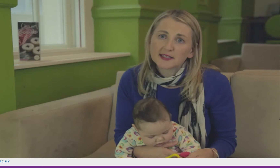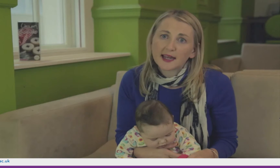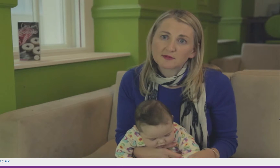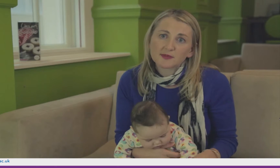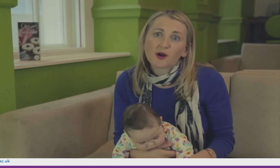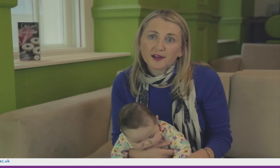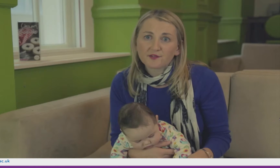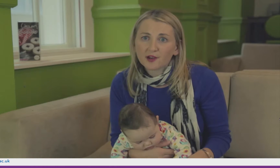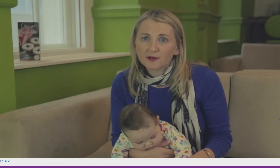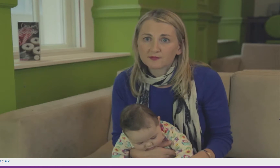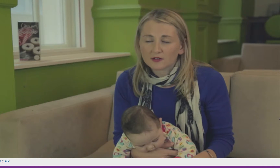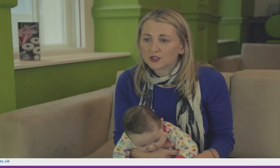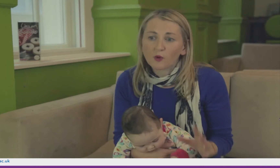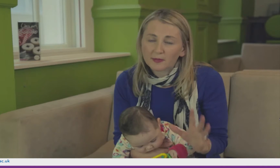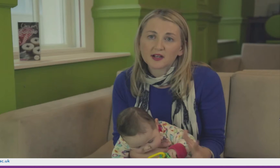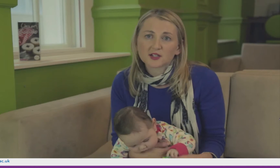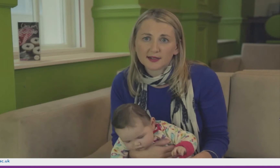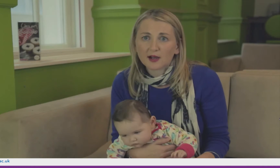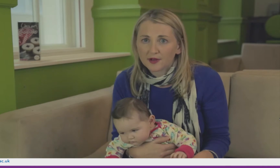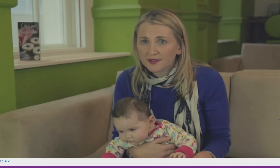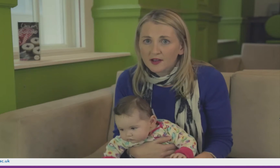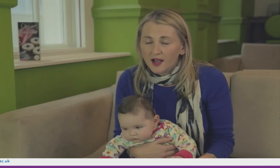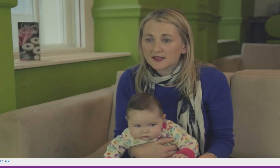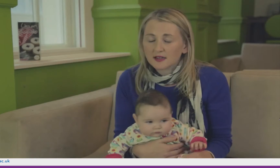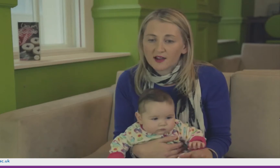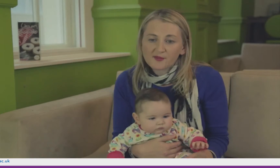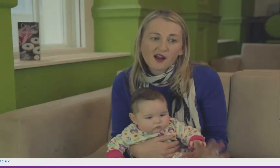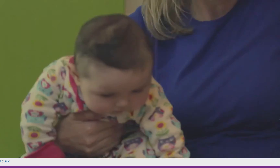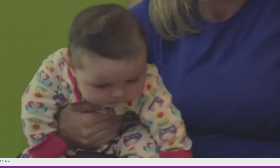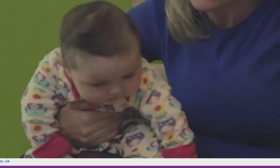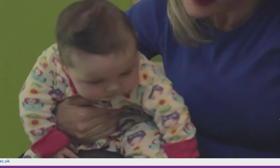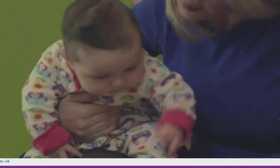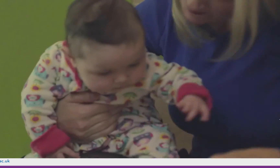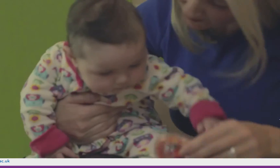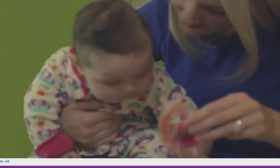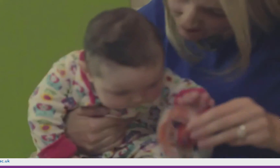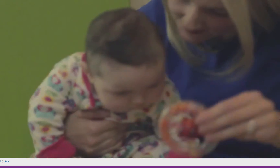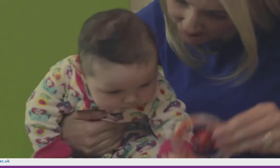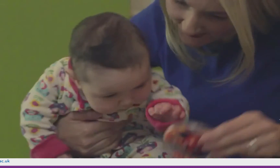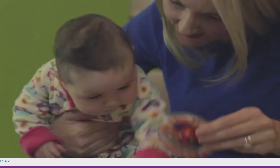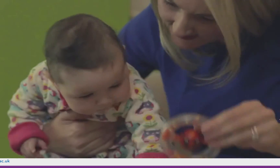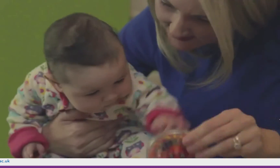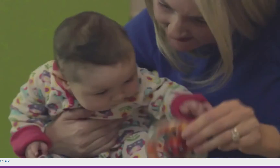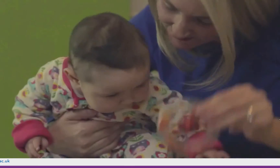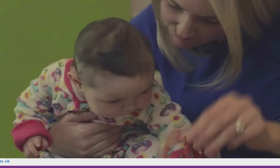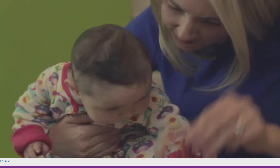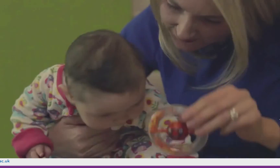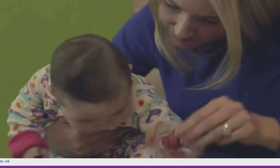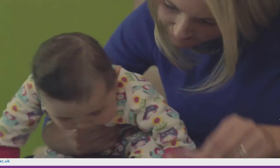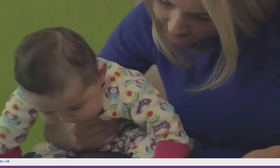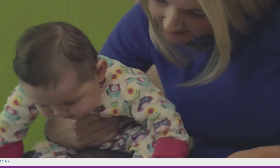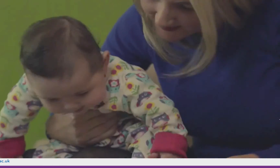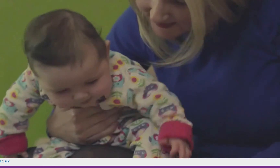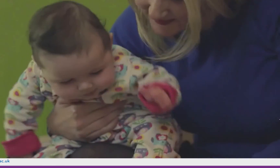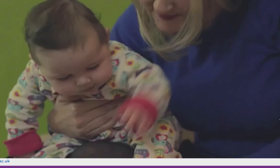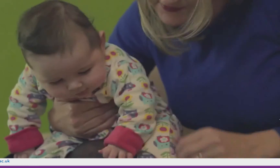had a named midwife, just one person who I dealt with, and I could ring at any time. You know what? They've spent